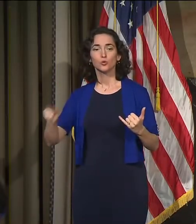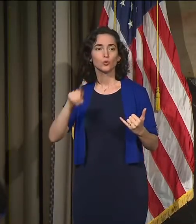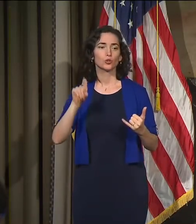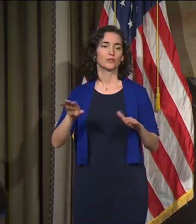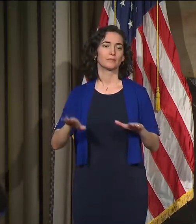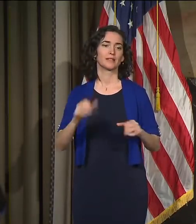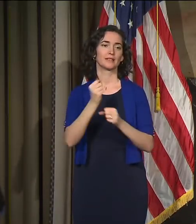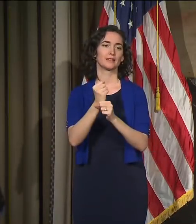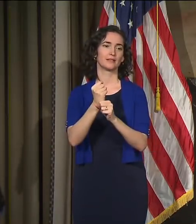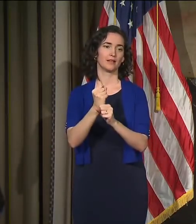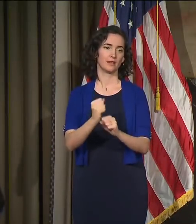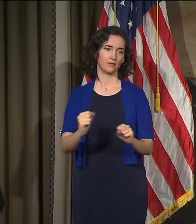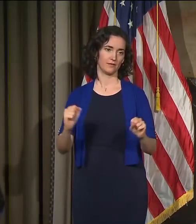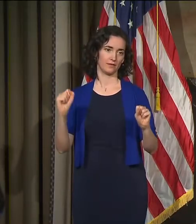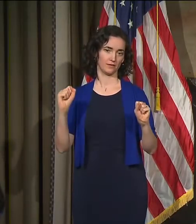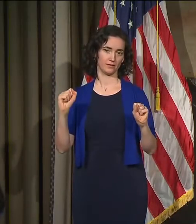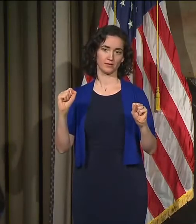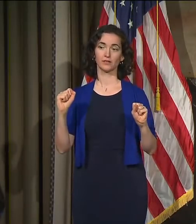I